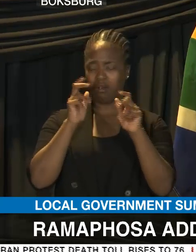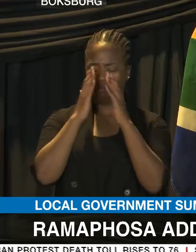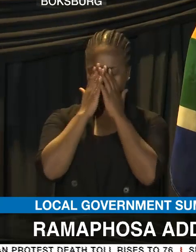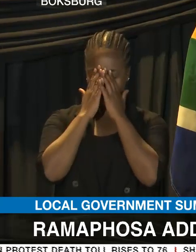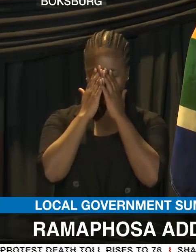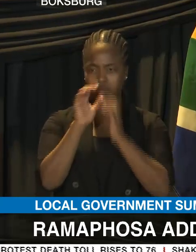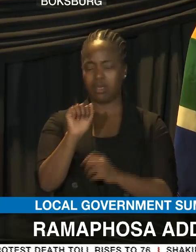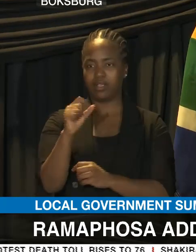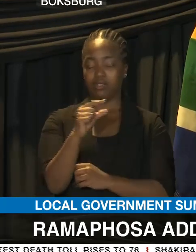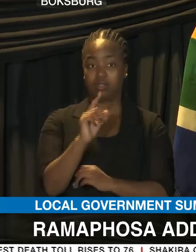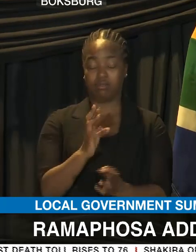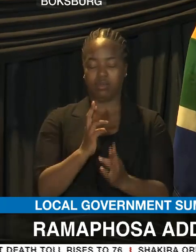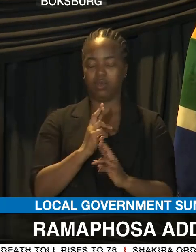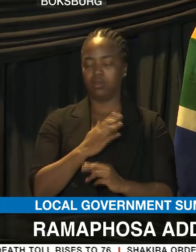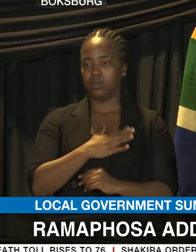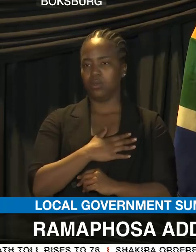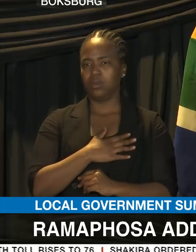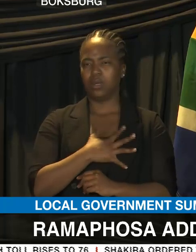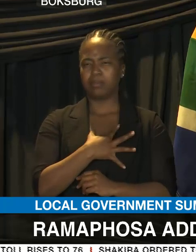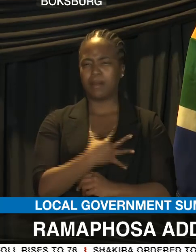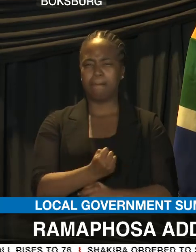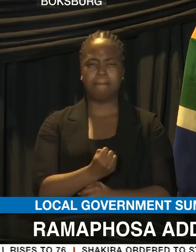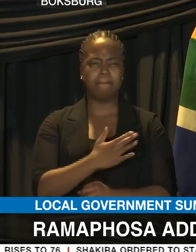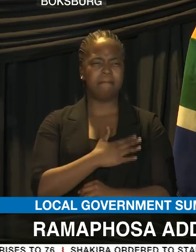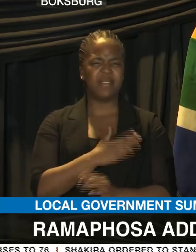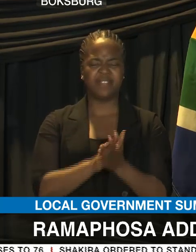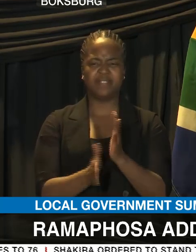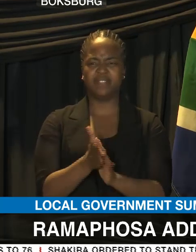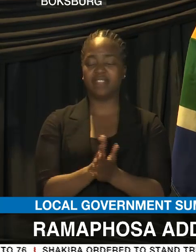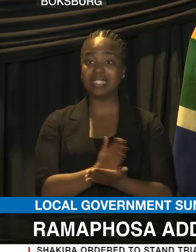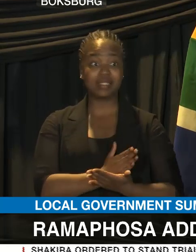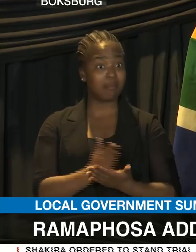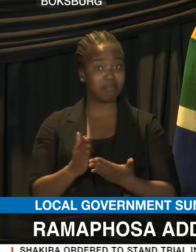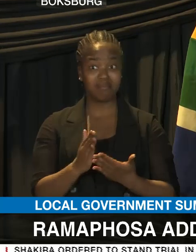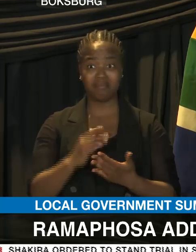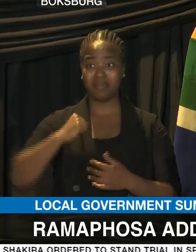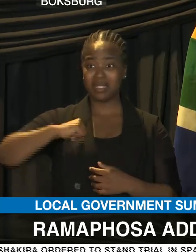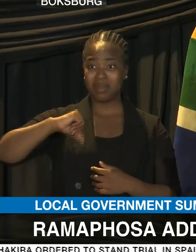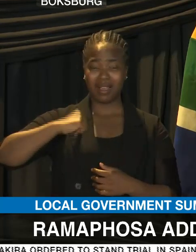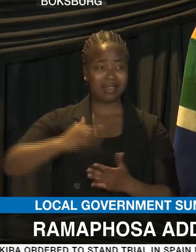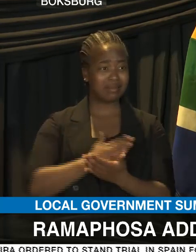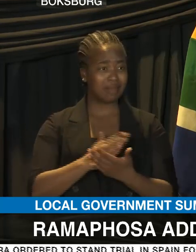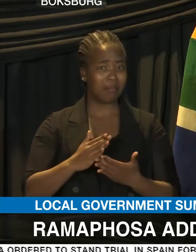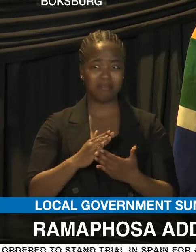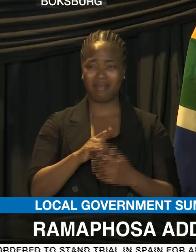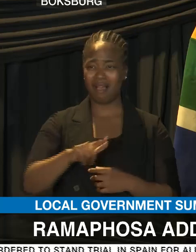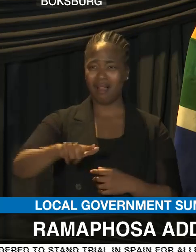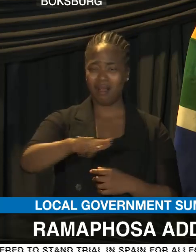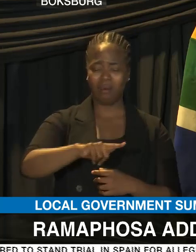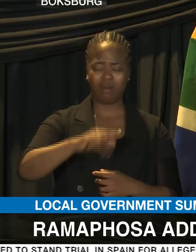she reports that at times in some of our local government entities, you